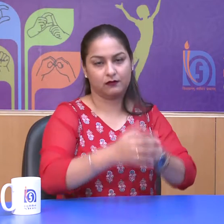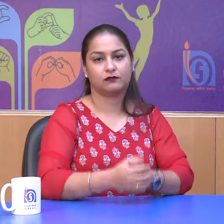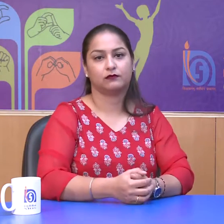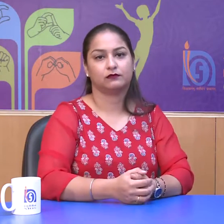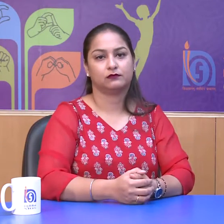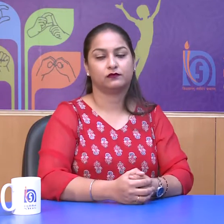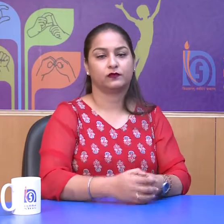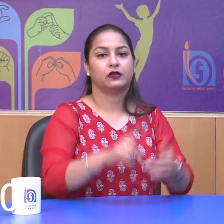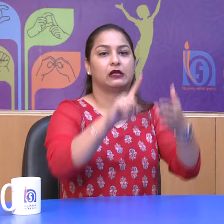Zafarabad,